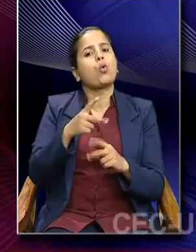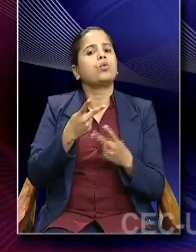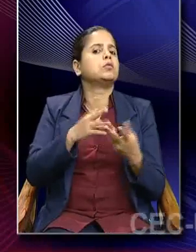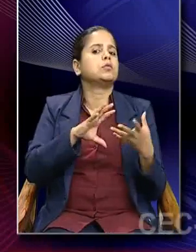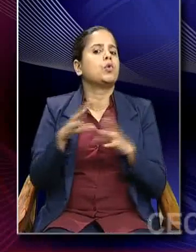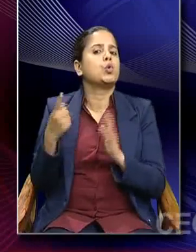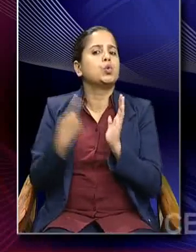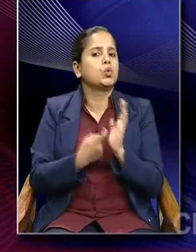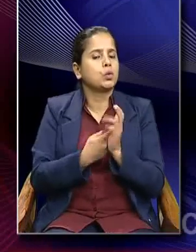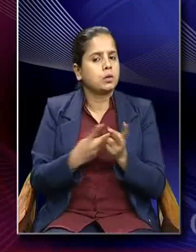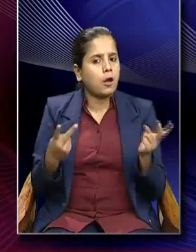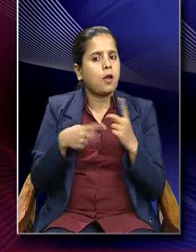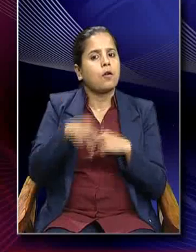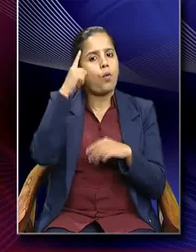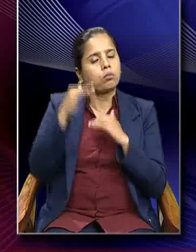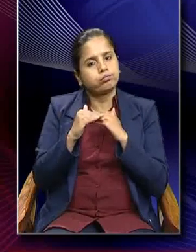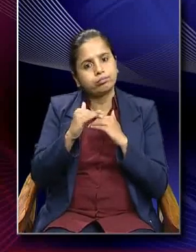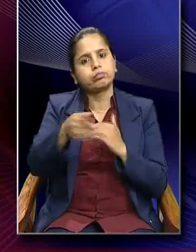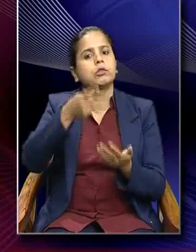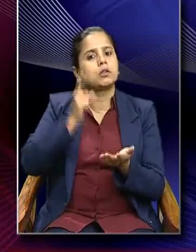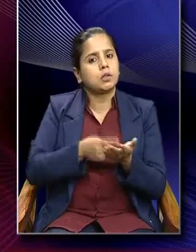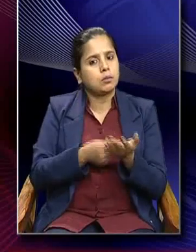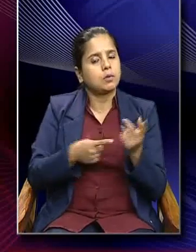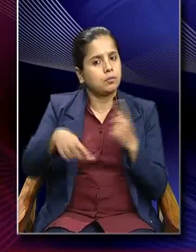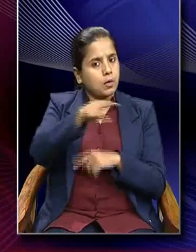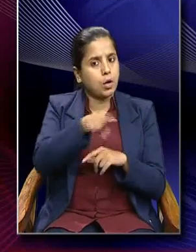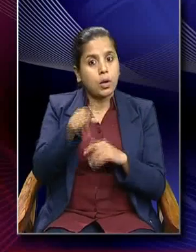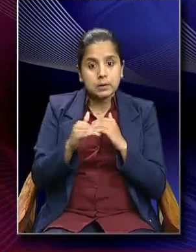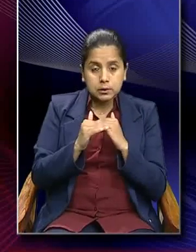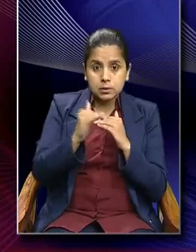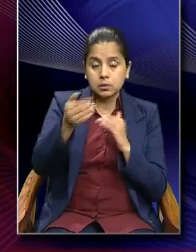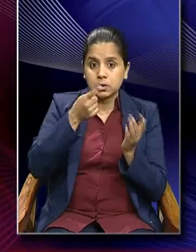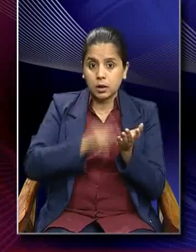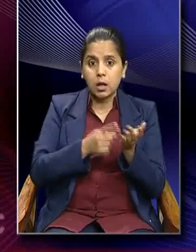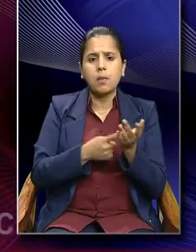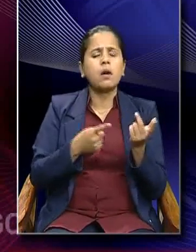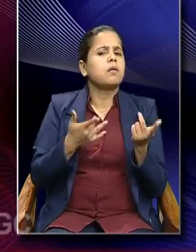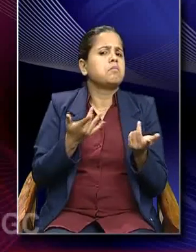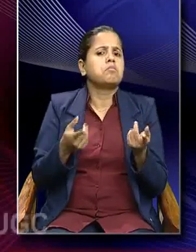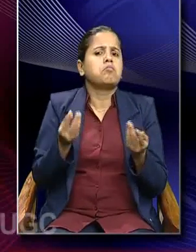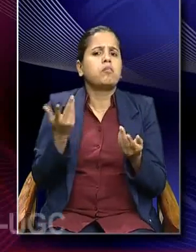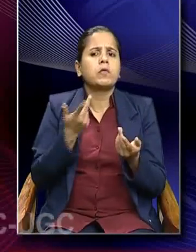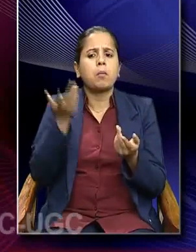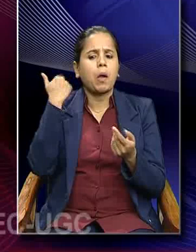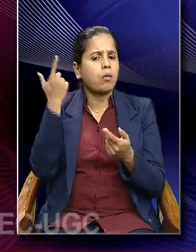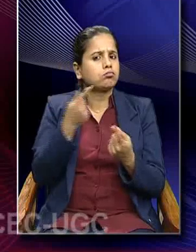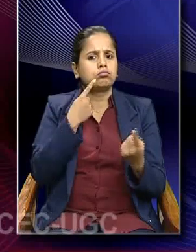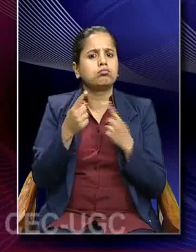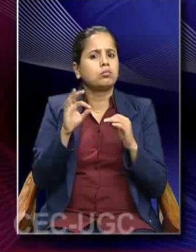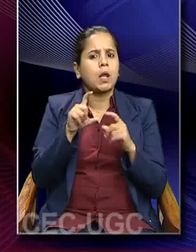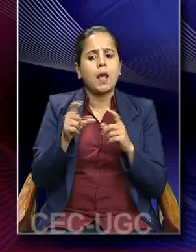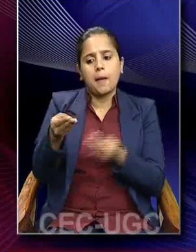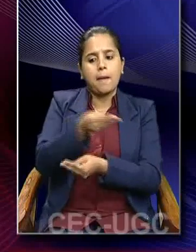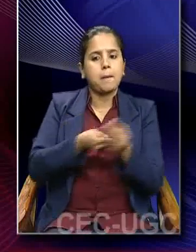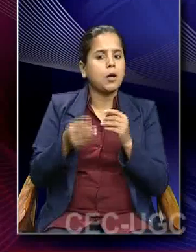of sustainable demand. And sustainable demand is something which is not talked about in the commercial